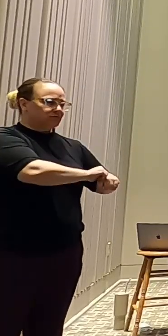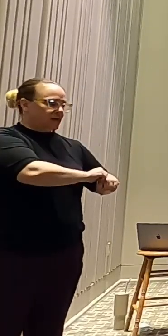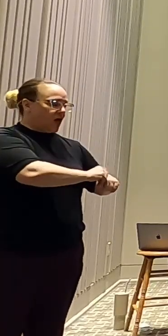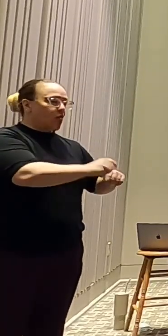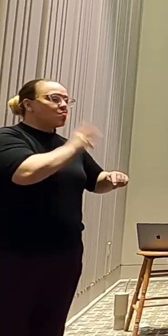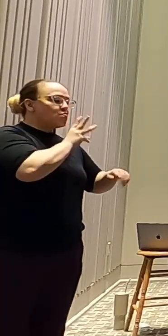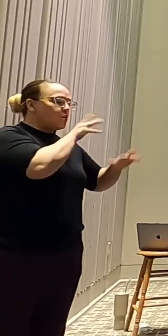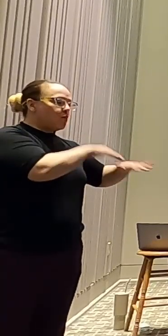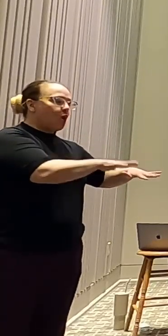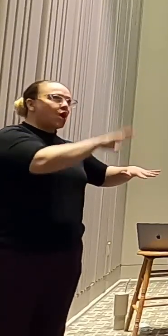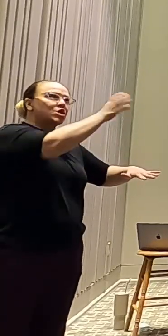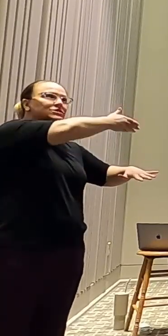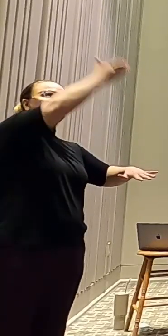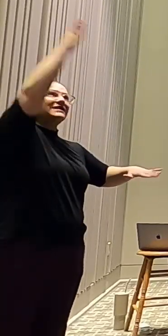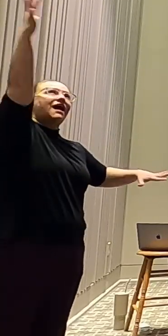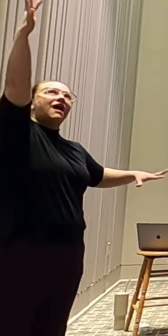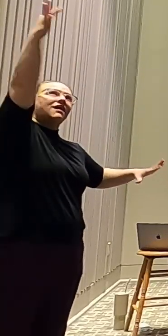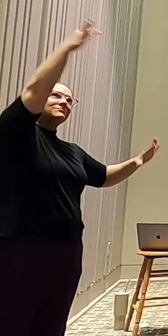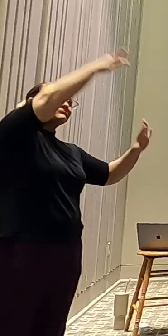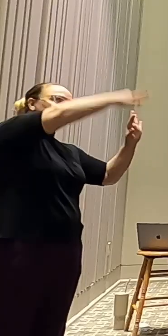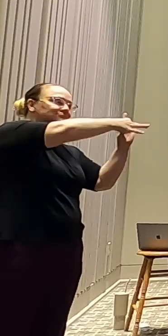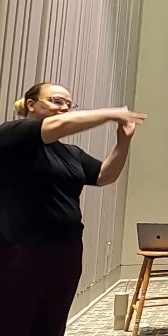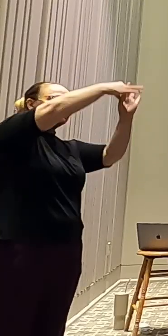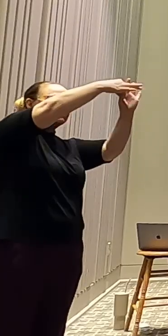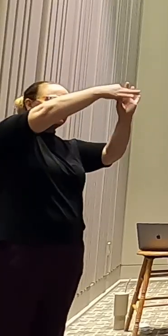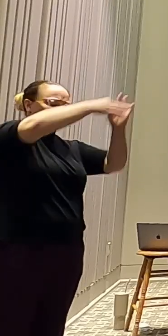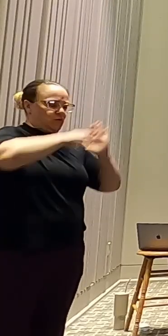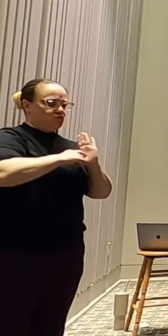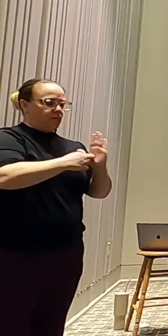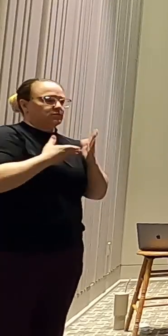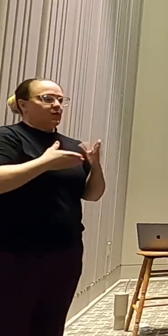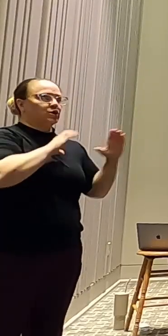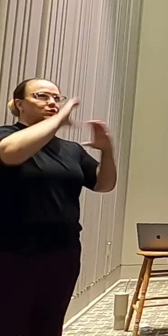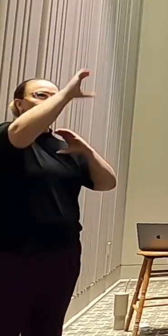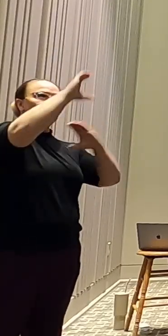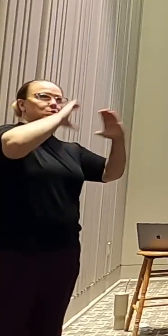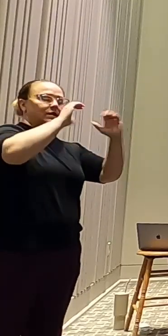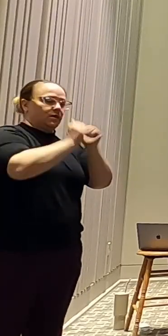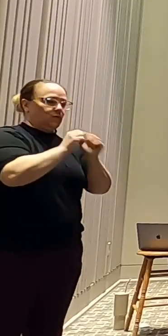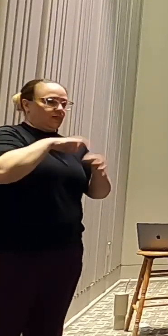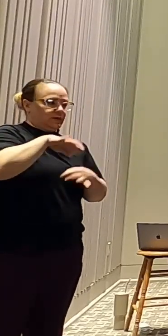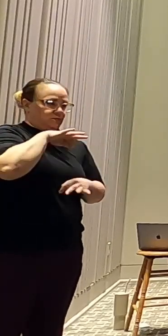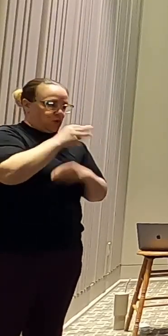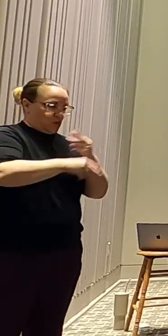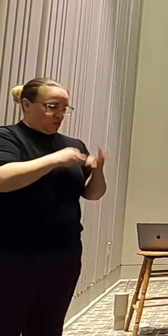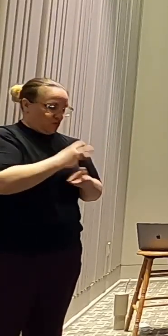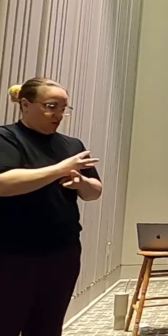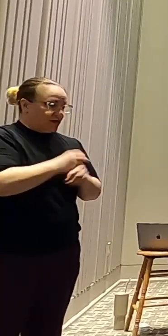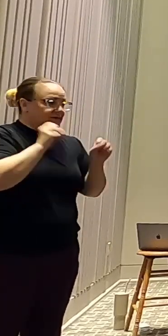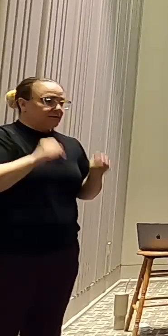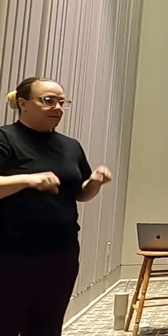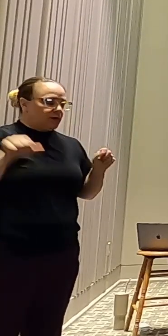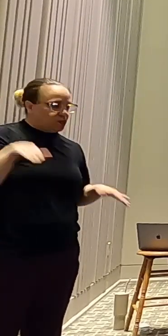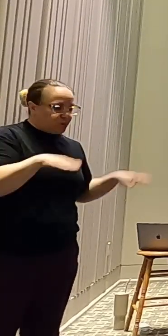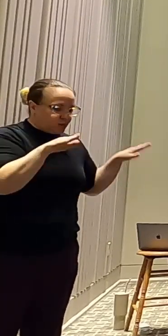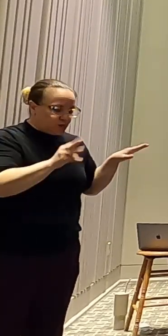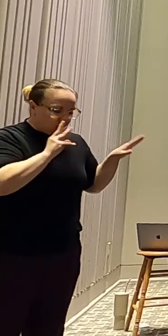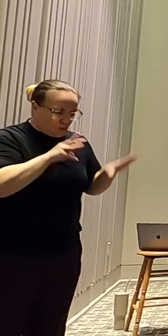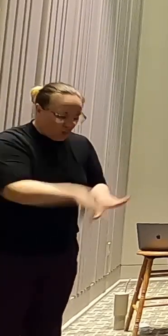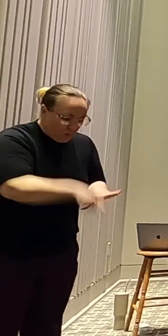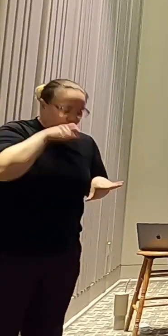the water, representing communication with the spirit world. Because of its ability to swiftly dive into water and catch